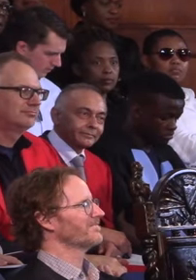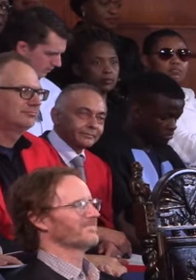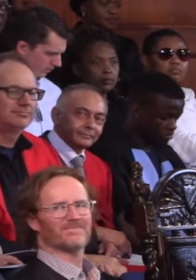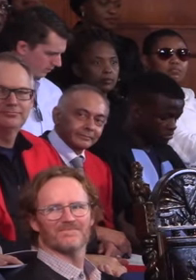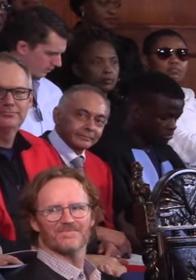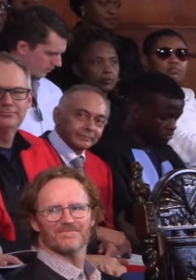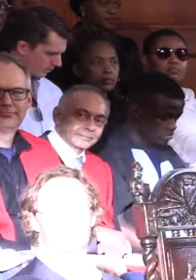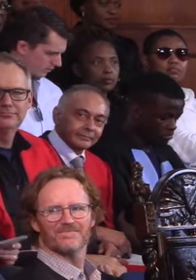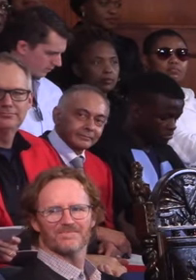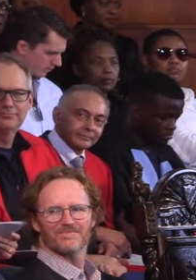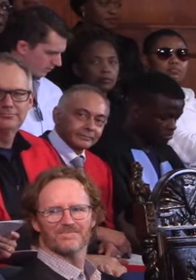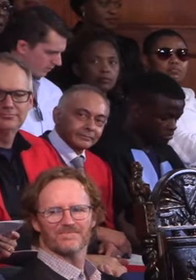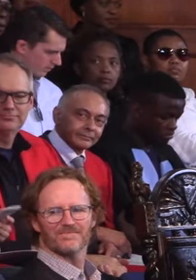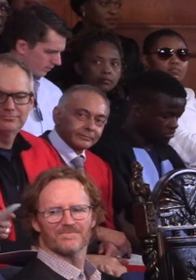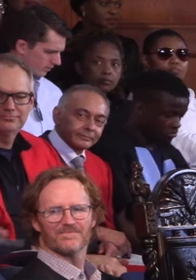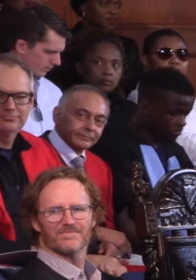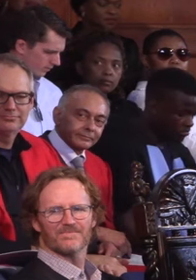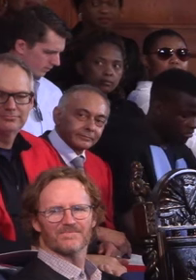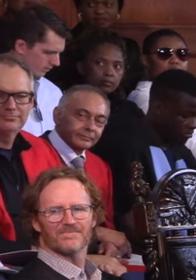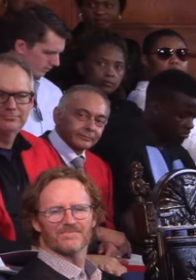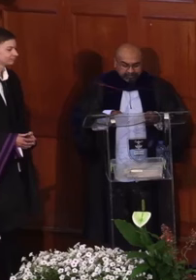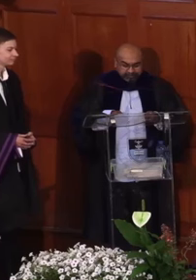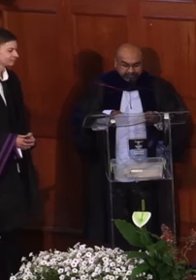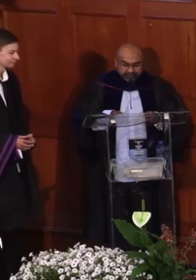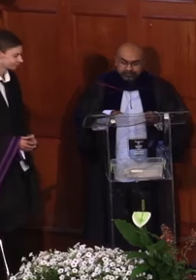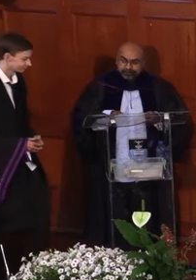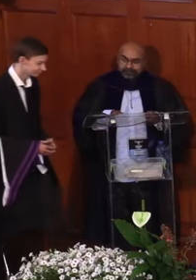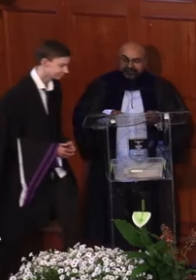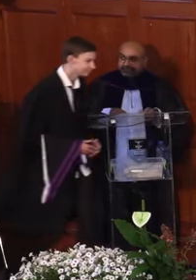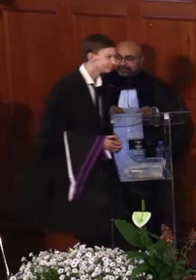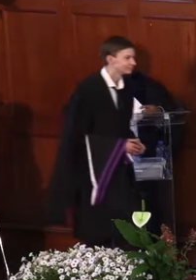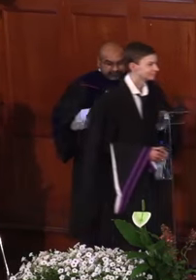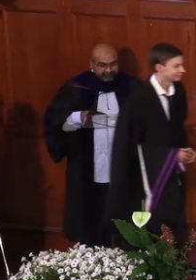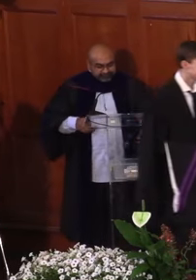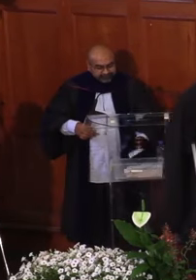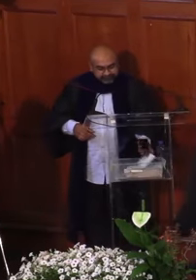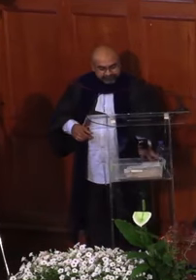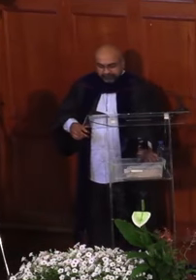For the degree of Bachelor of Science Honours in the First Class, Michael Ryan Wade.